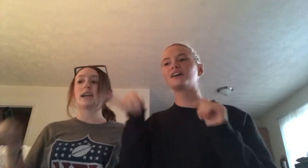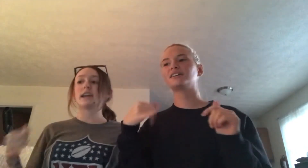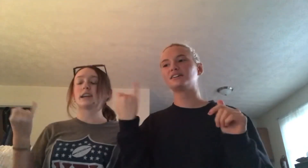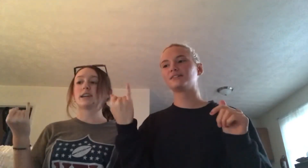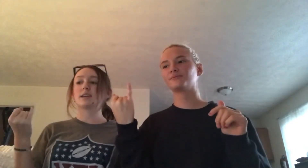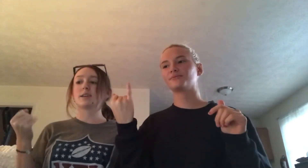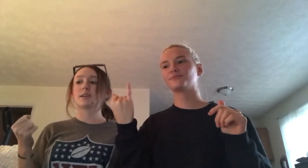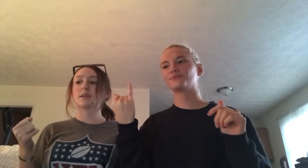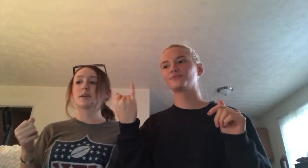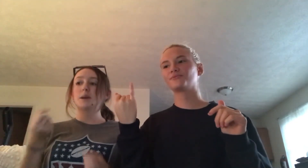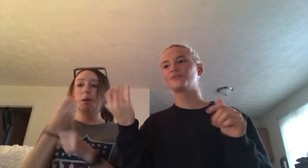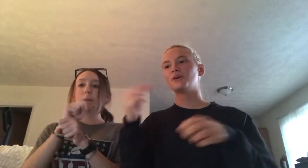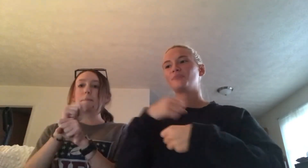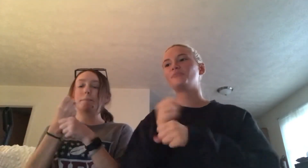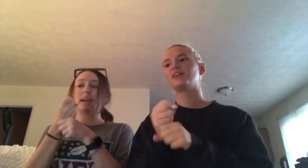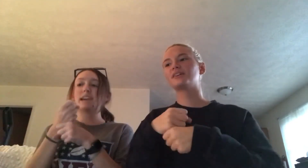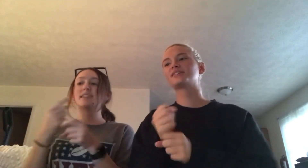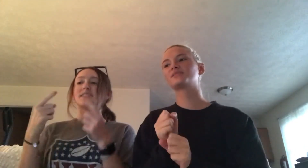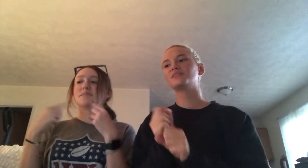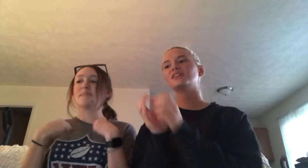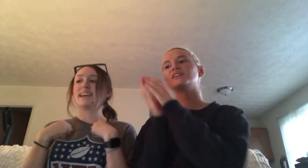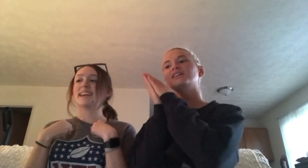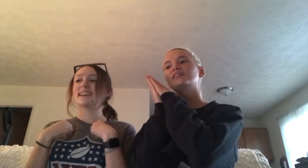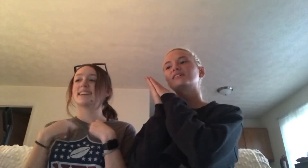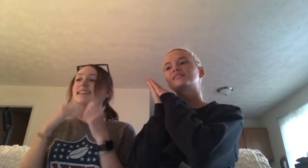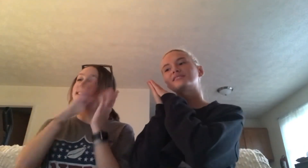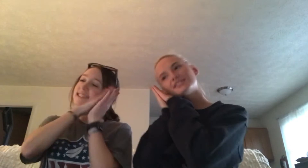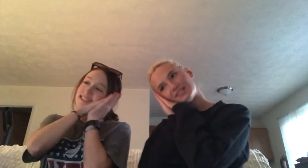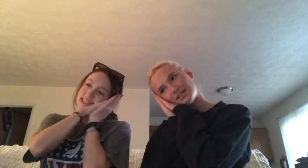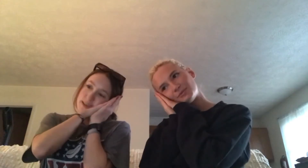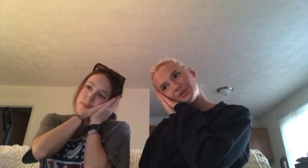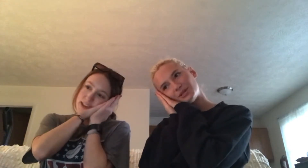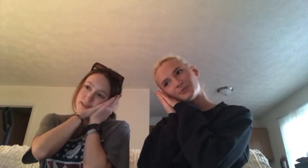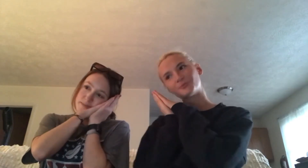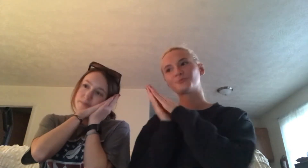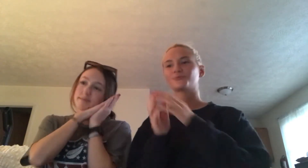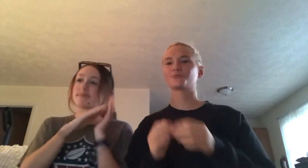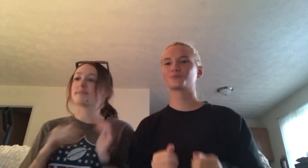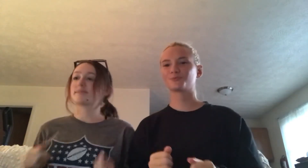crying, makes me sleepy.